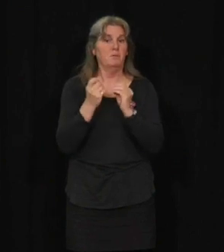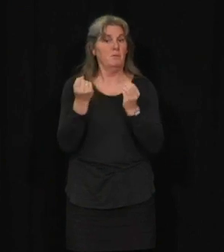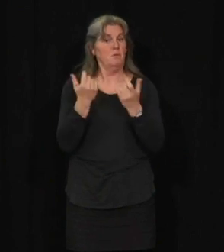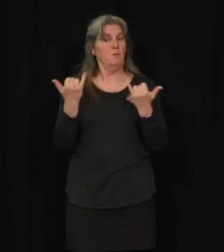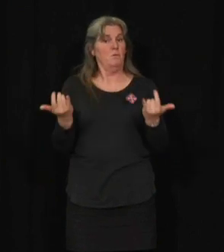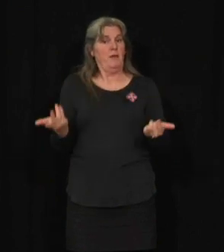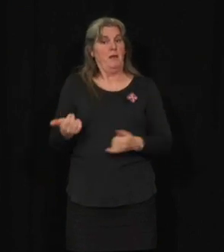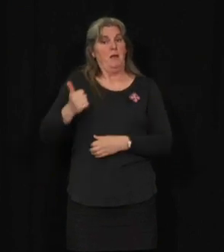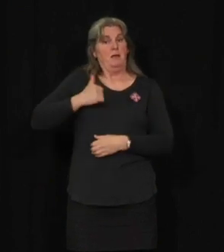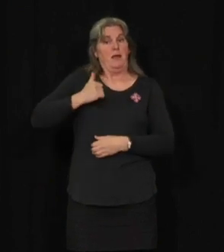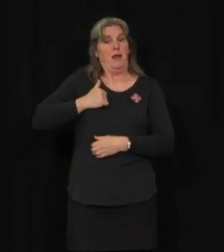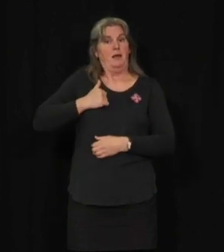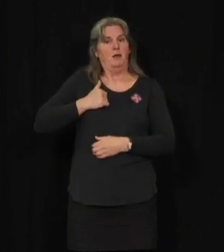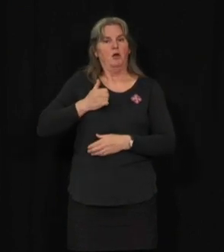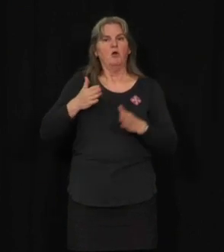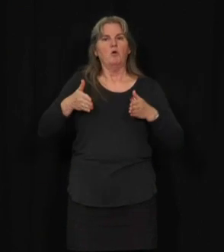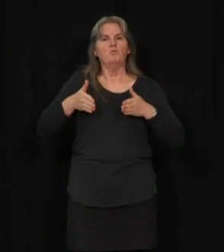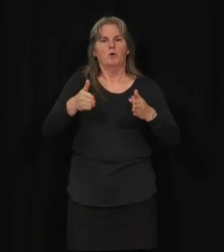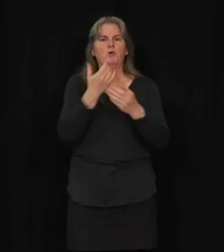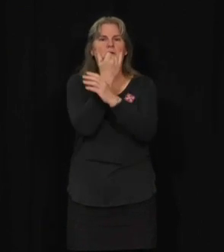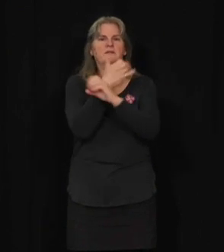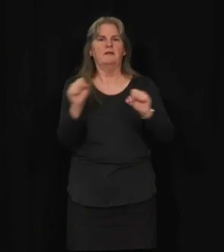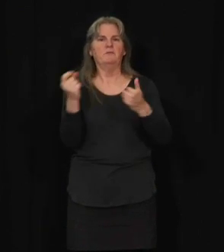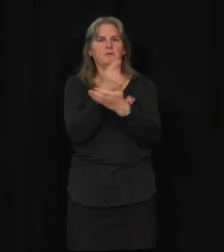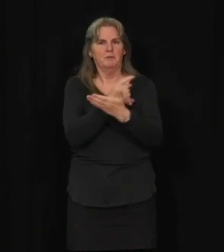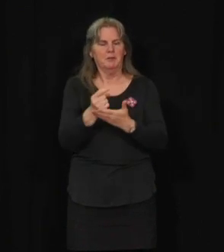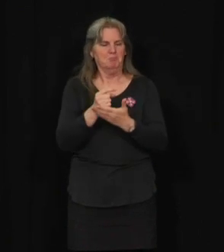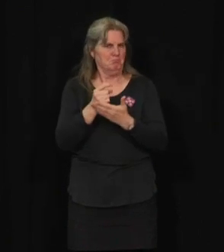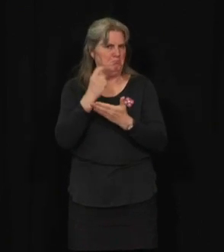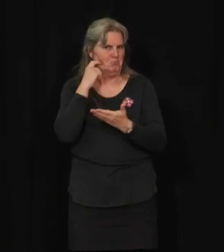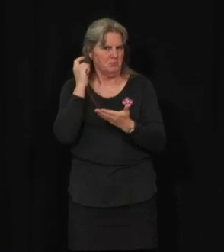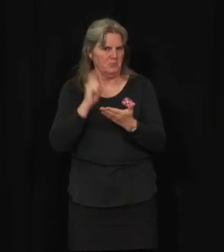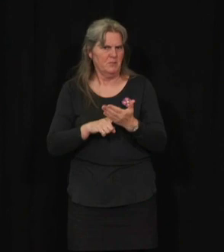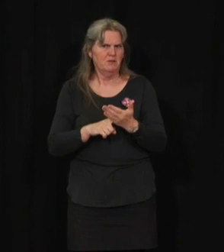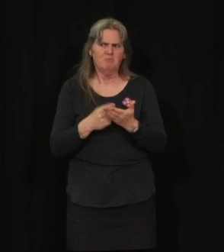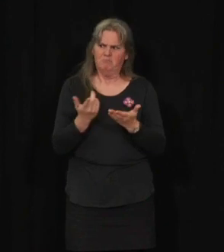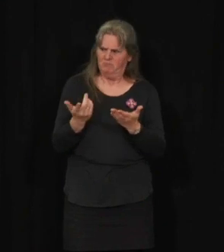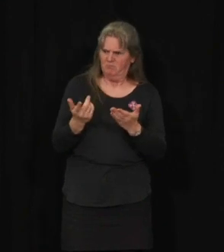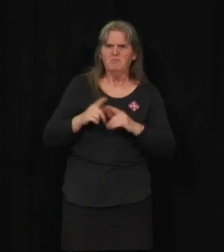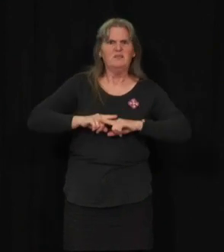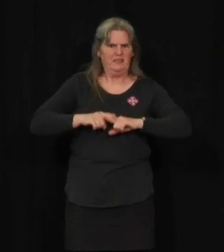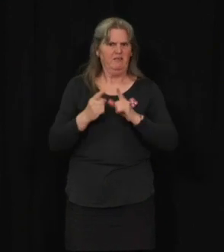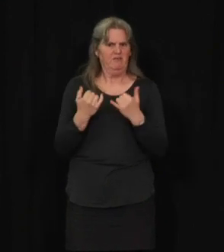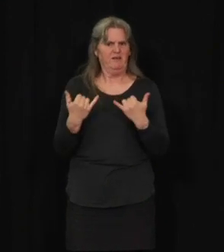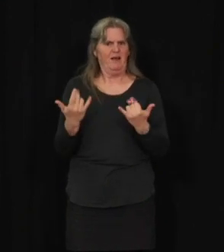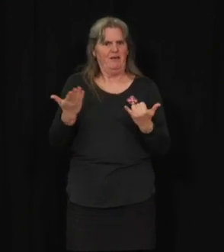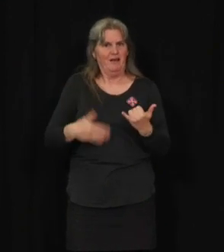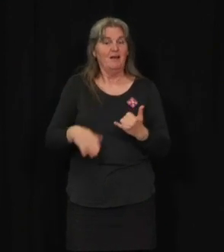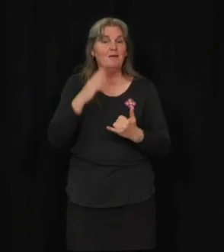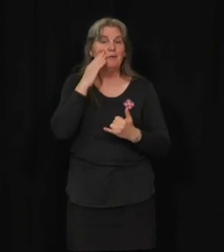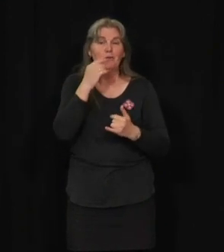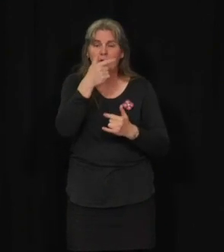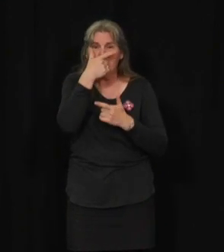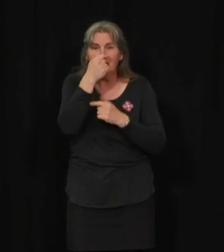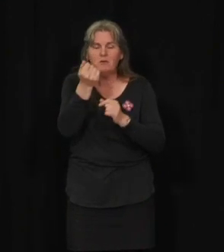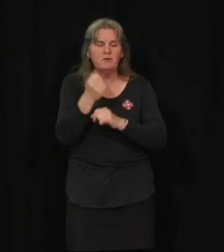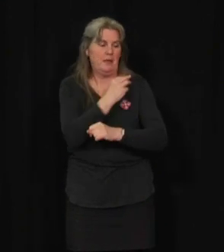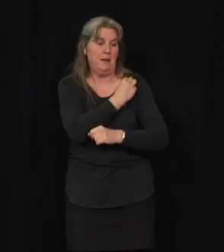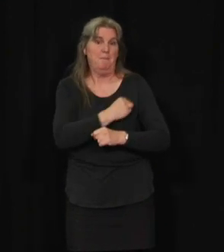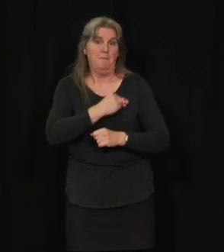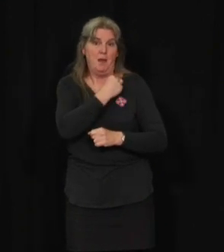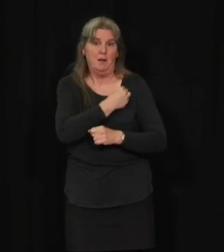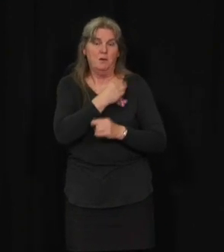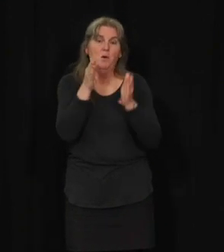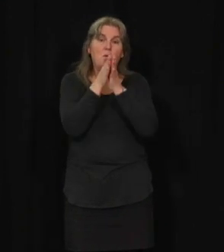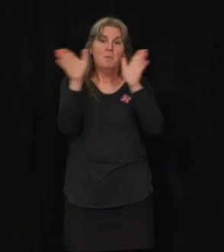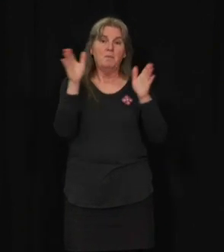in Canada. Even what is happening on our roads is changing in COVID times. For example, Manitoba Public Insurance